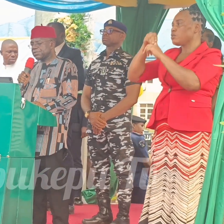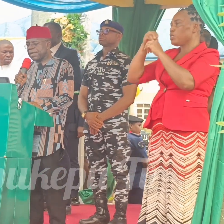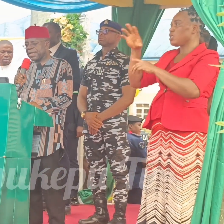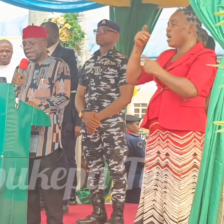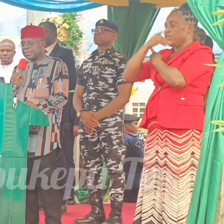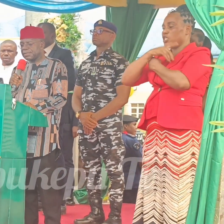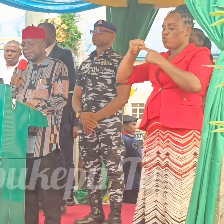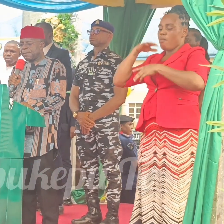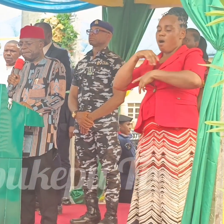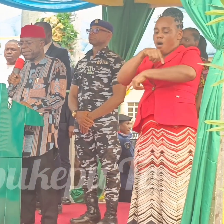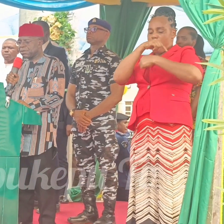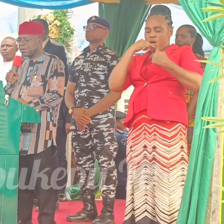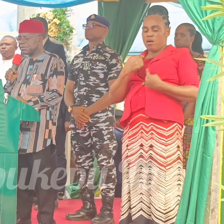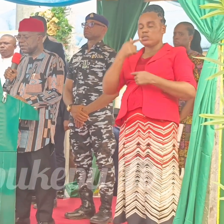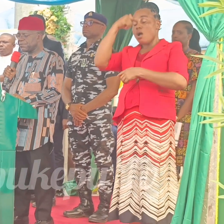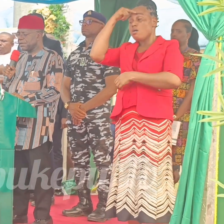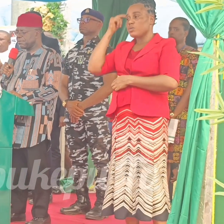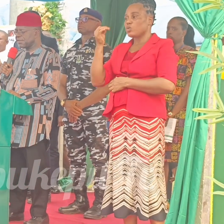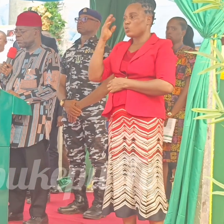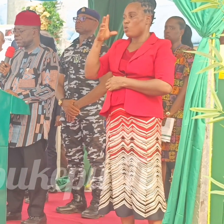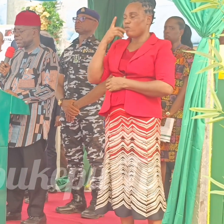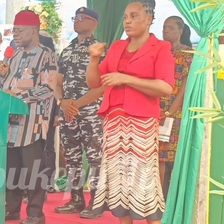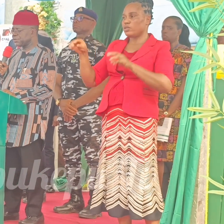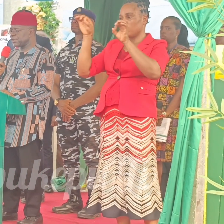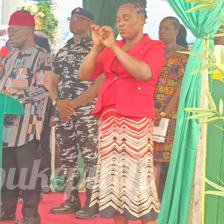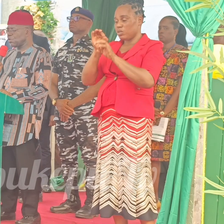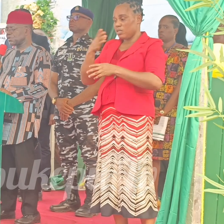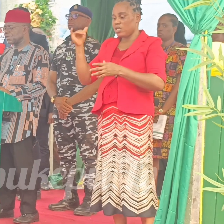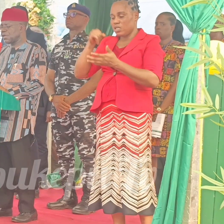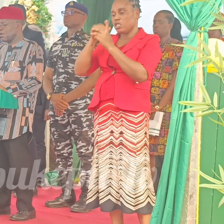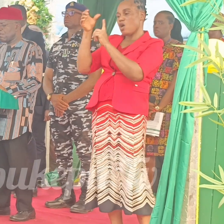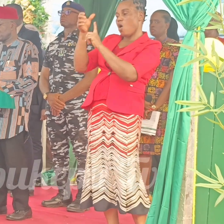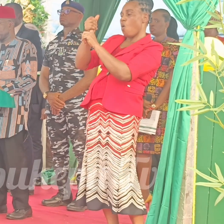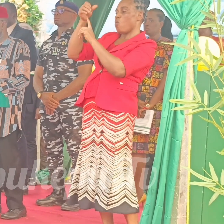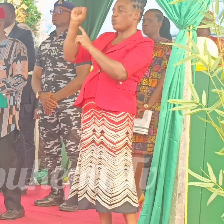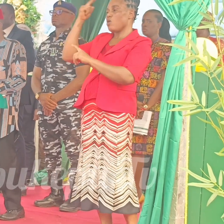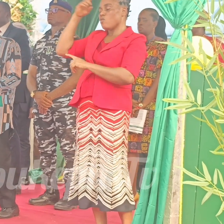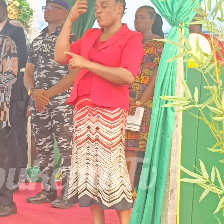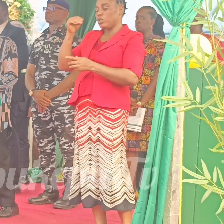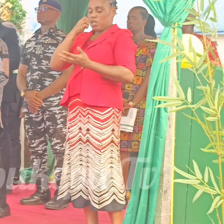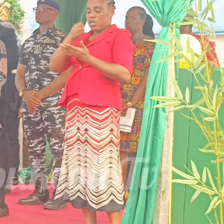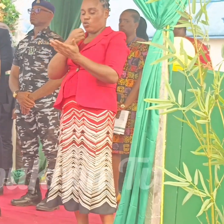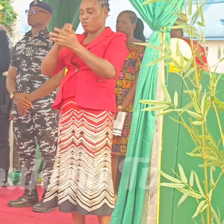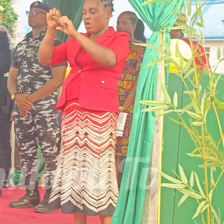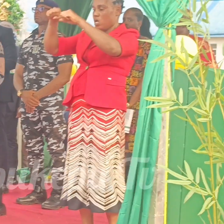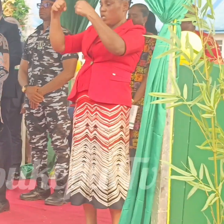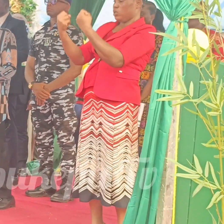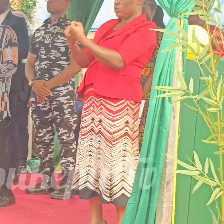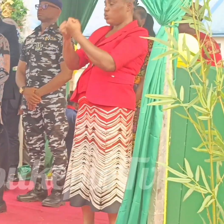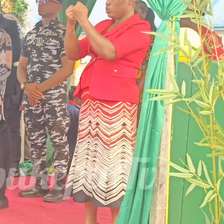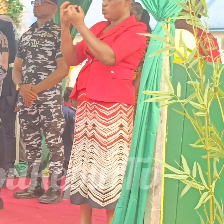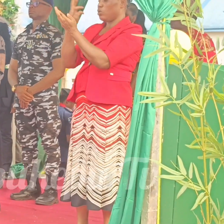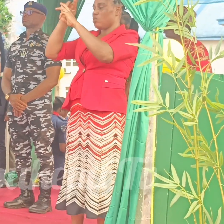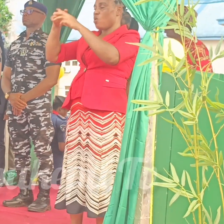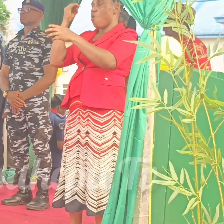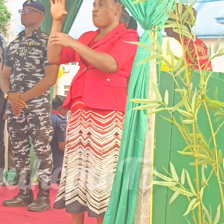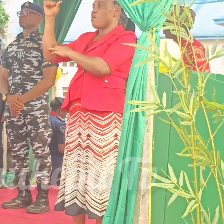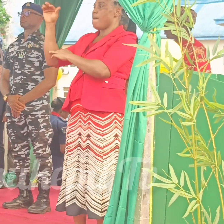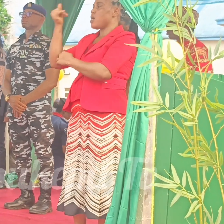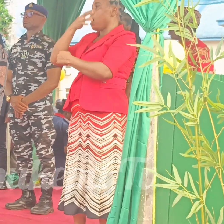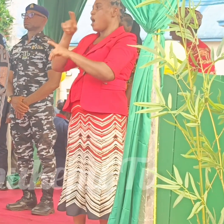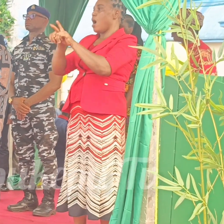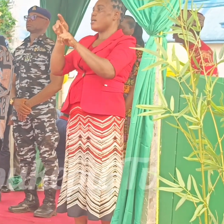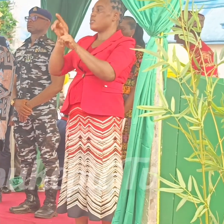dear to my heart because of the immense potential it holds for the economic and social rejuvenation of Aba as